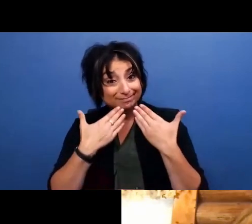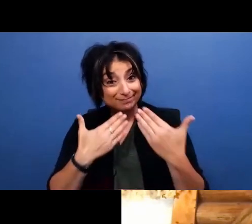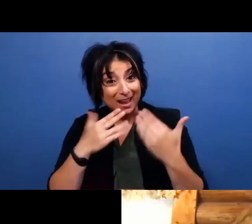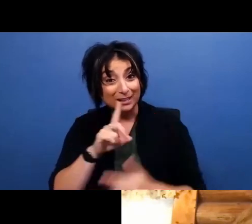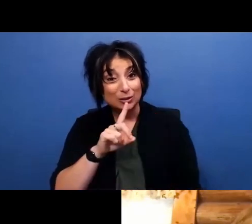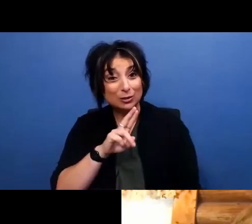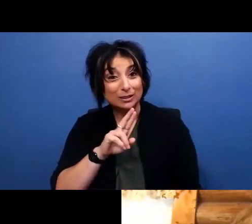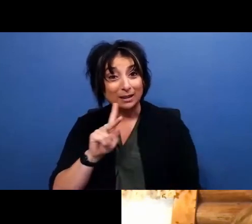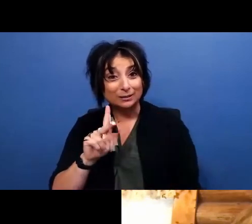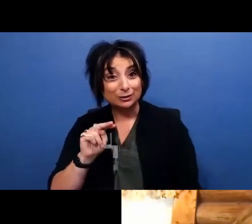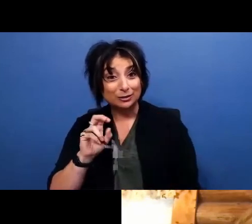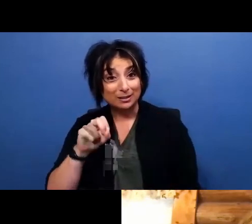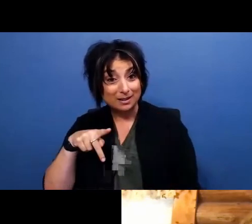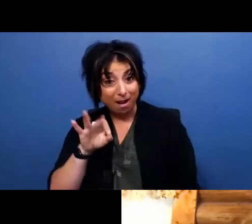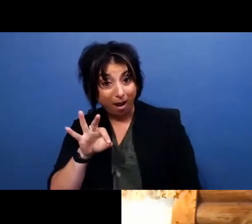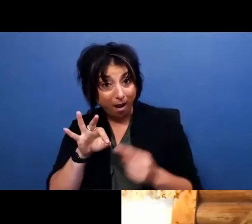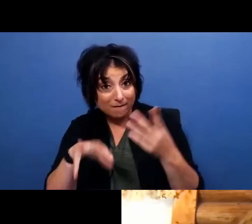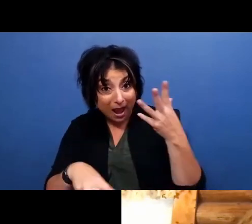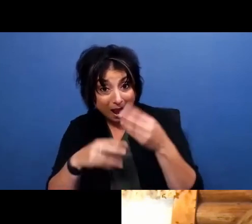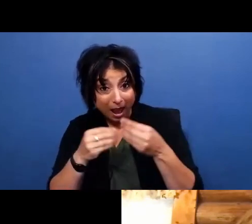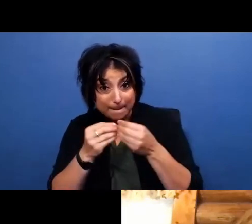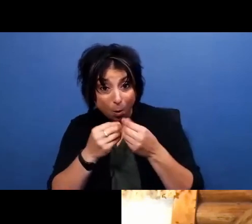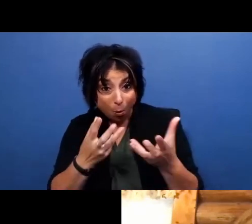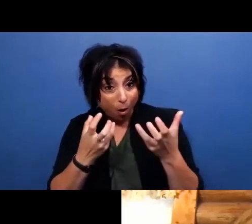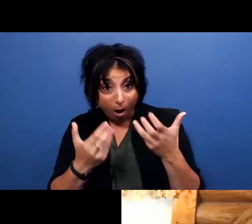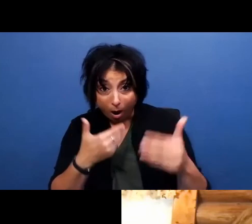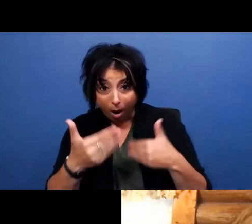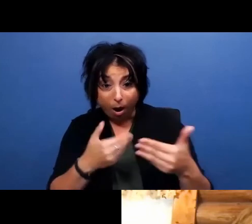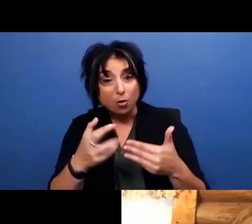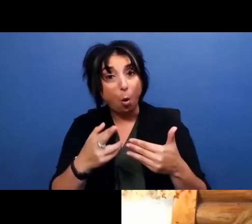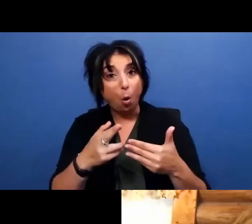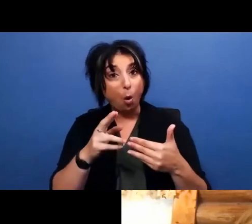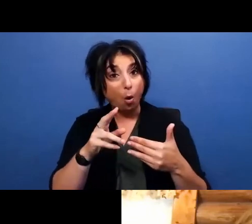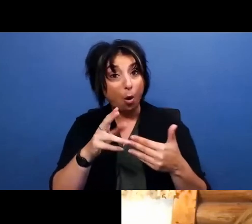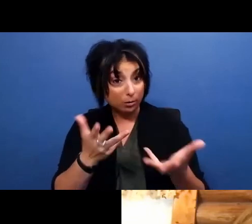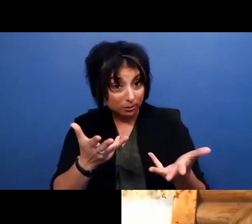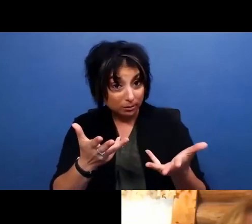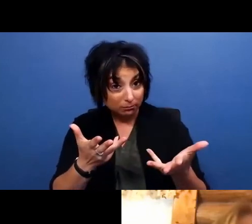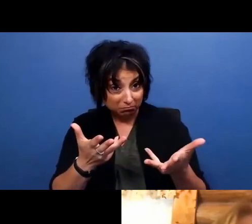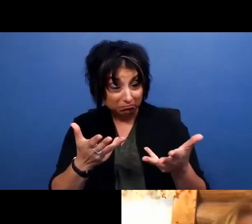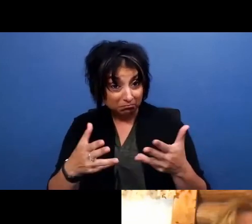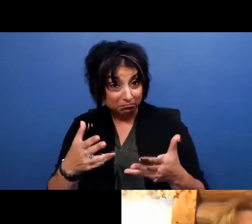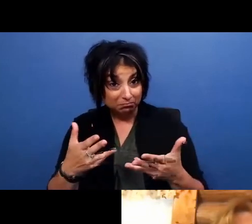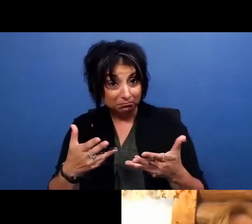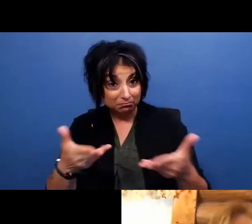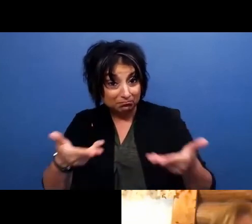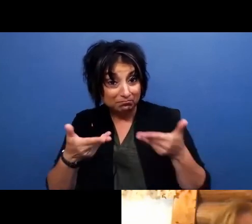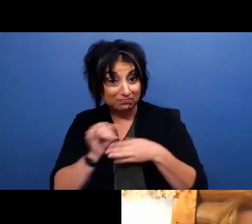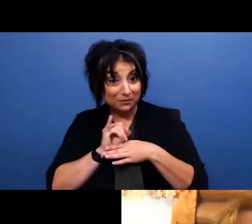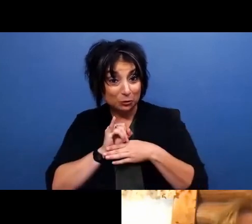right. Is there more that you want to add, or should we switch and get our interns on here? Well, I do want to say